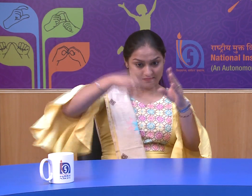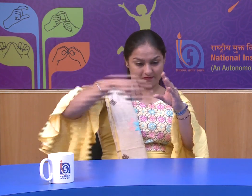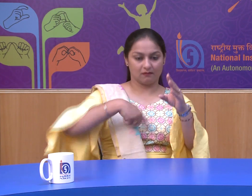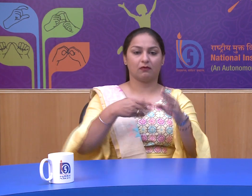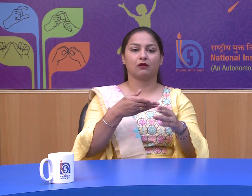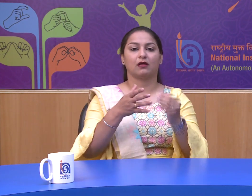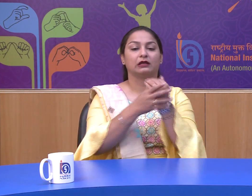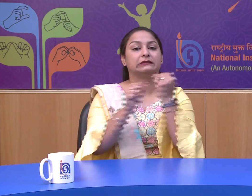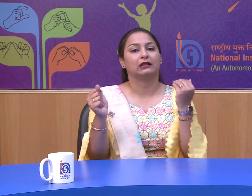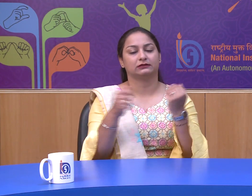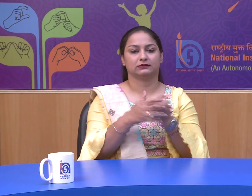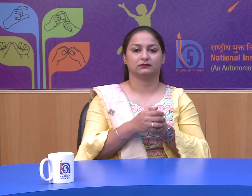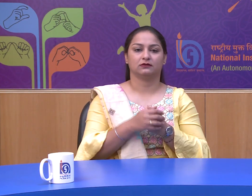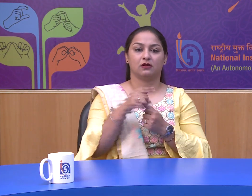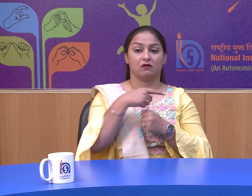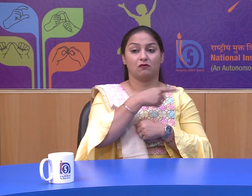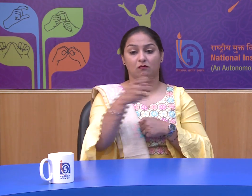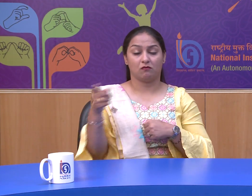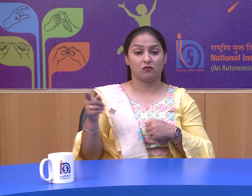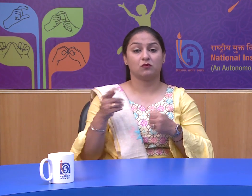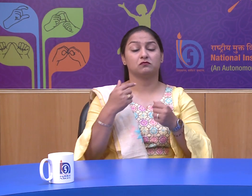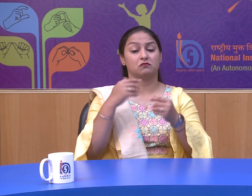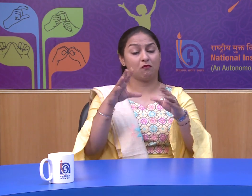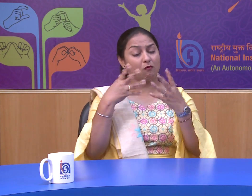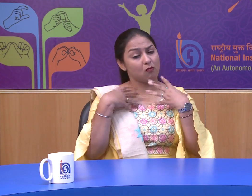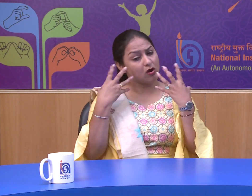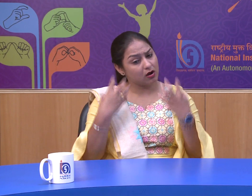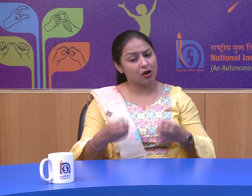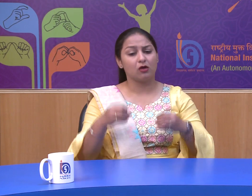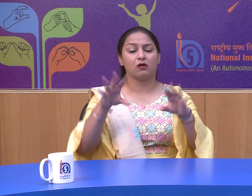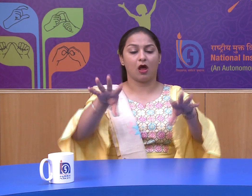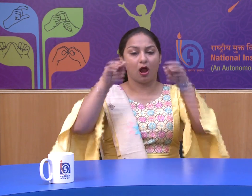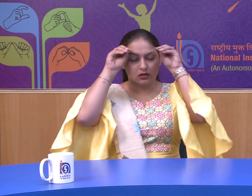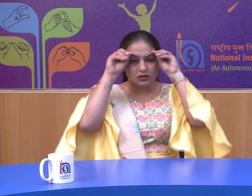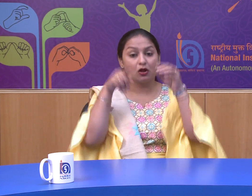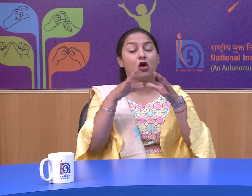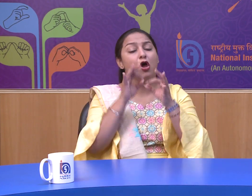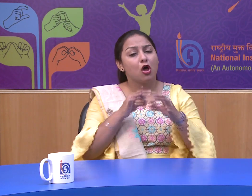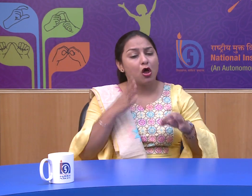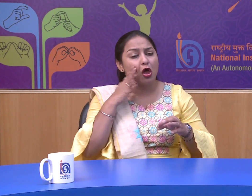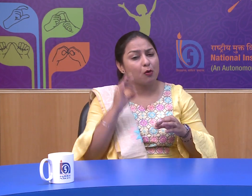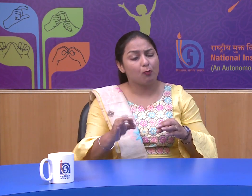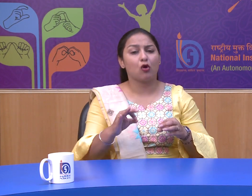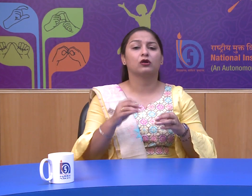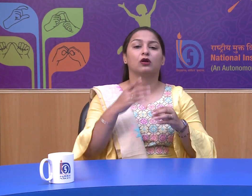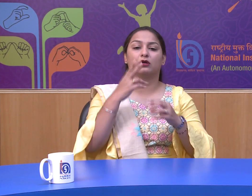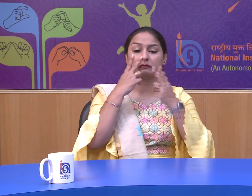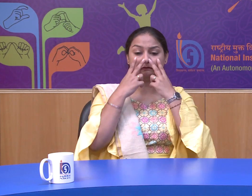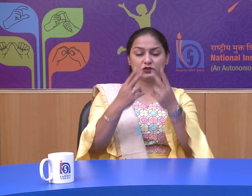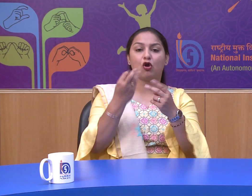Students, here we need to understand an important view of King Ashoka,